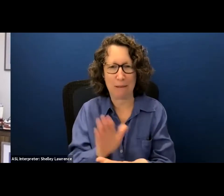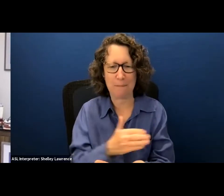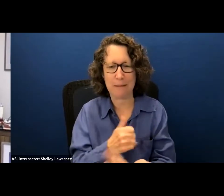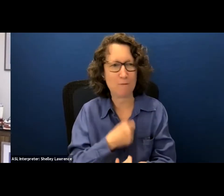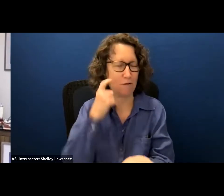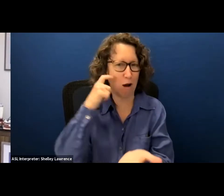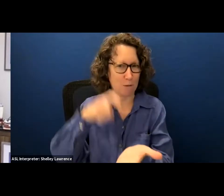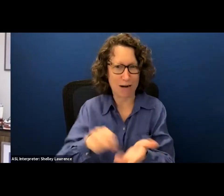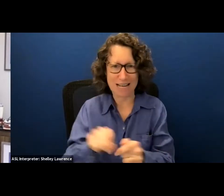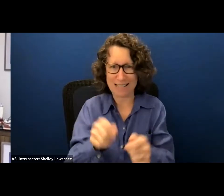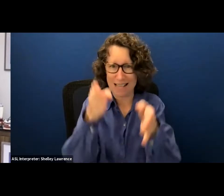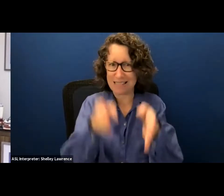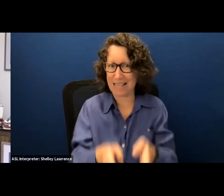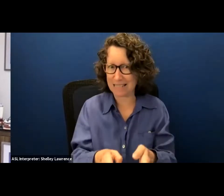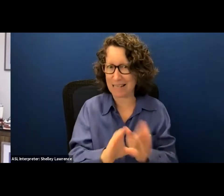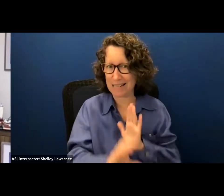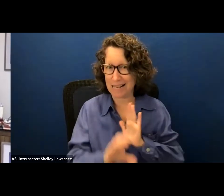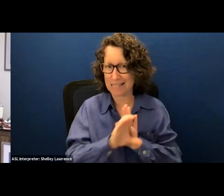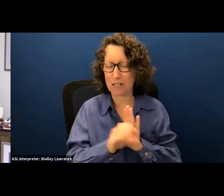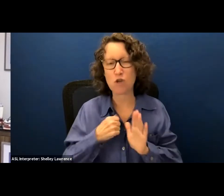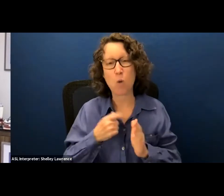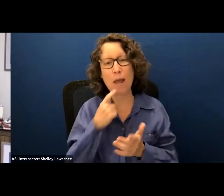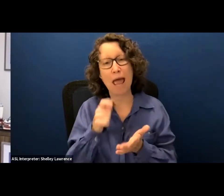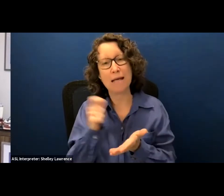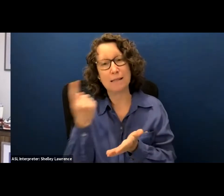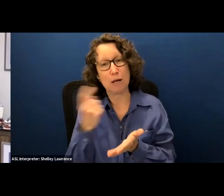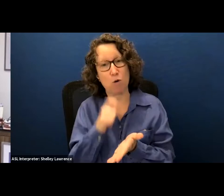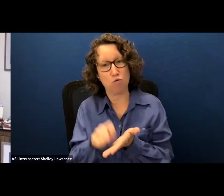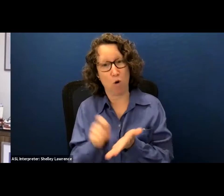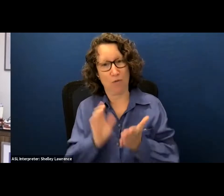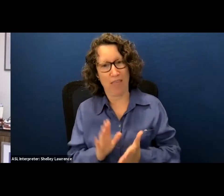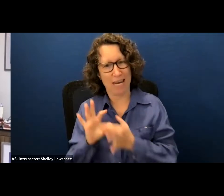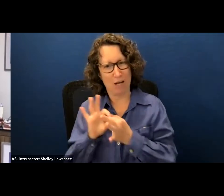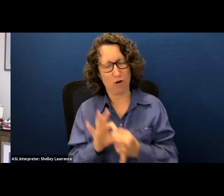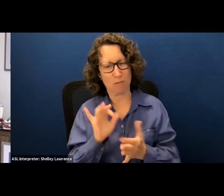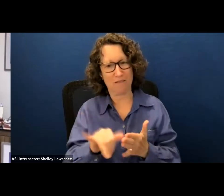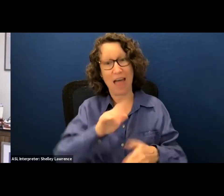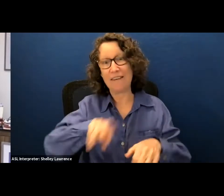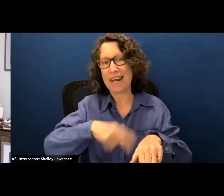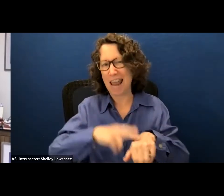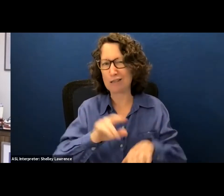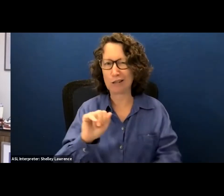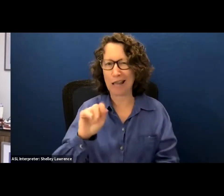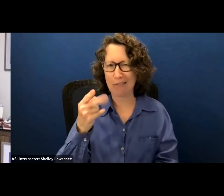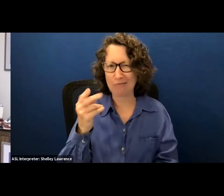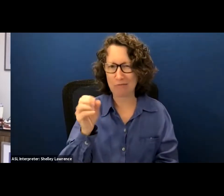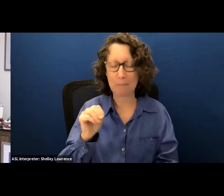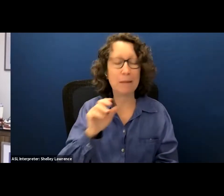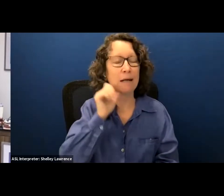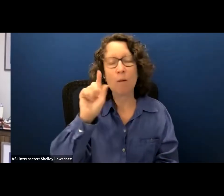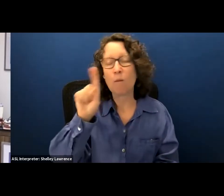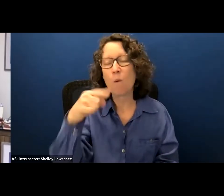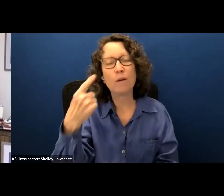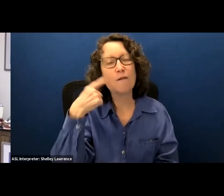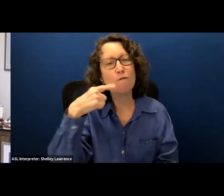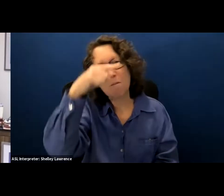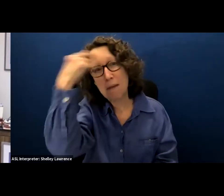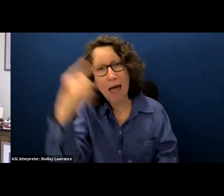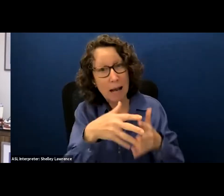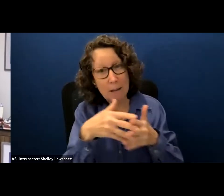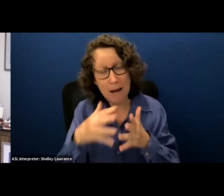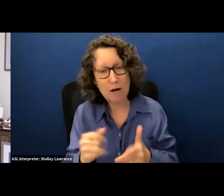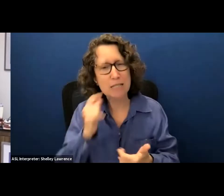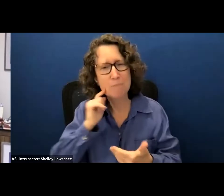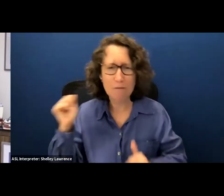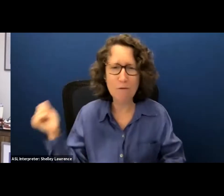as a citizen. So we had a songwriter who wrote that in terms of that's the national anthem. But it's not only for Black Americans, but